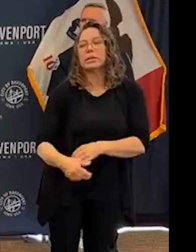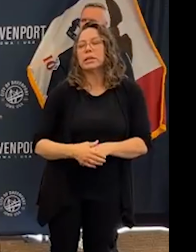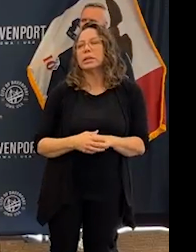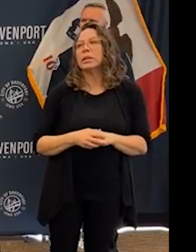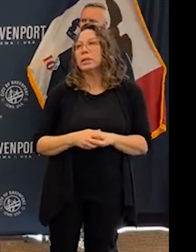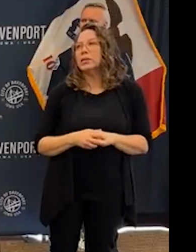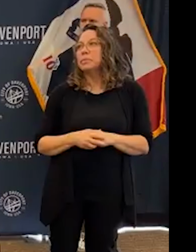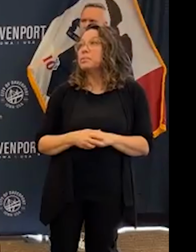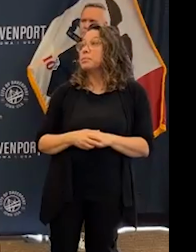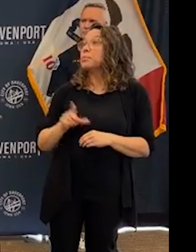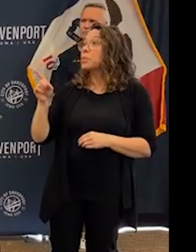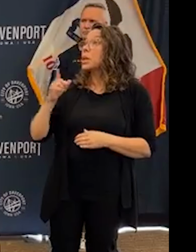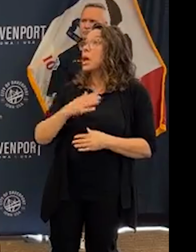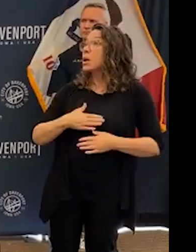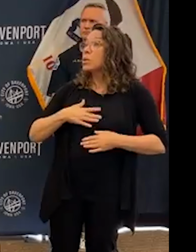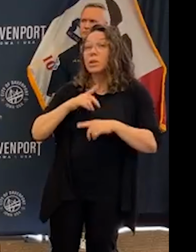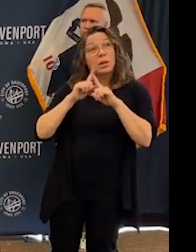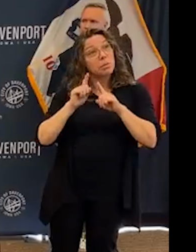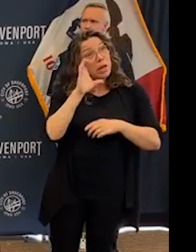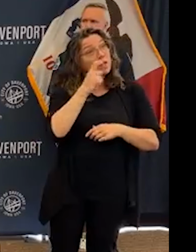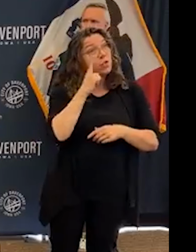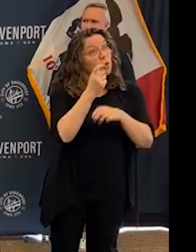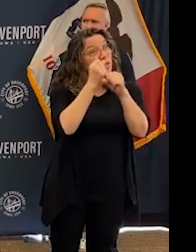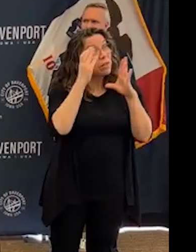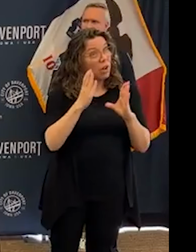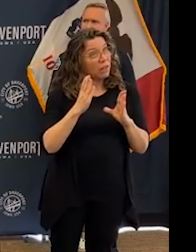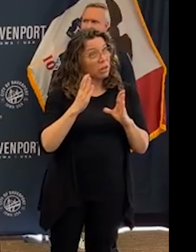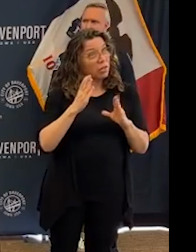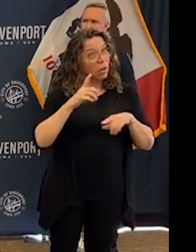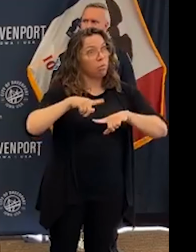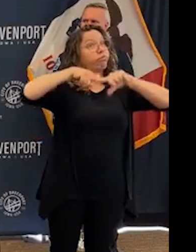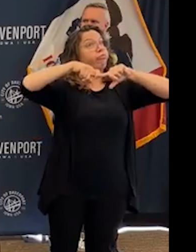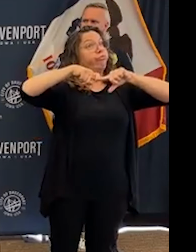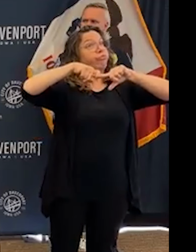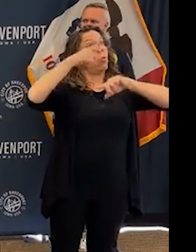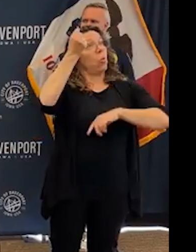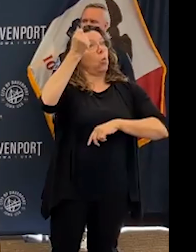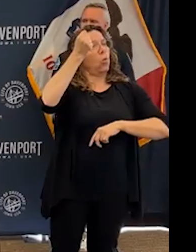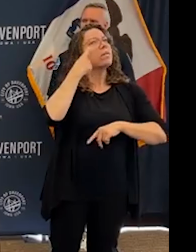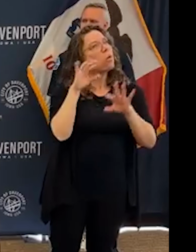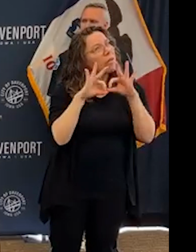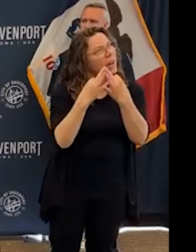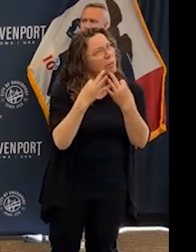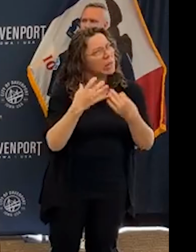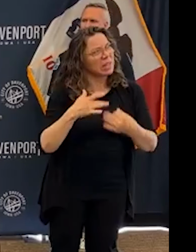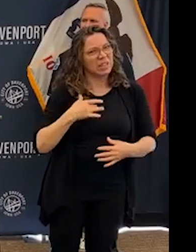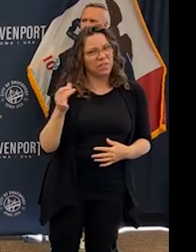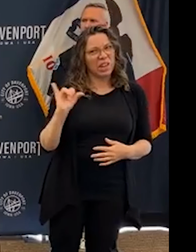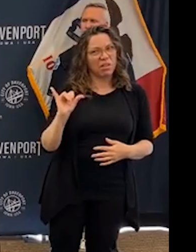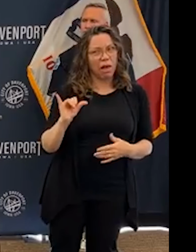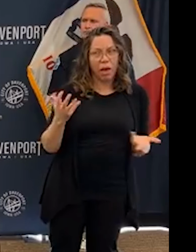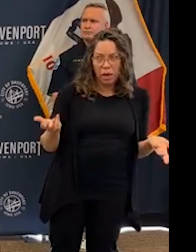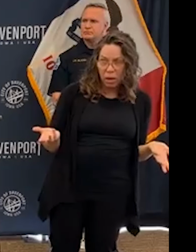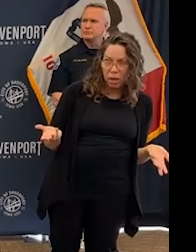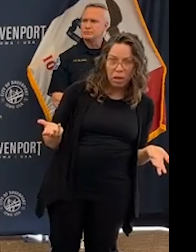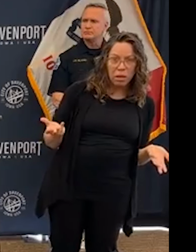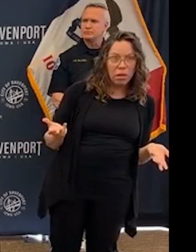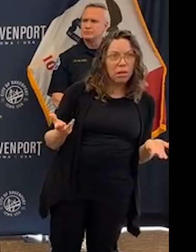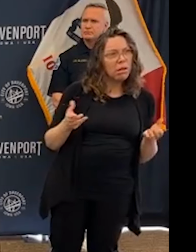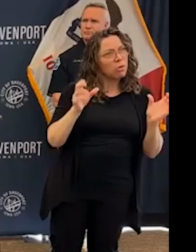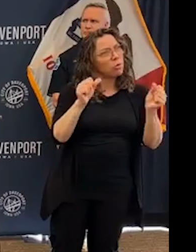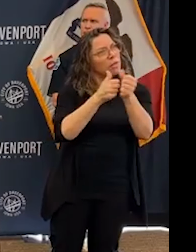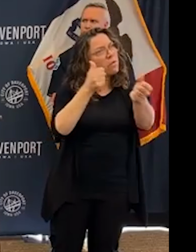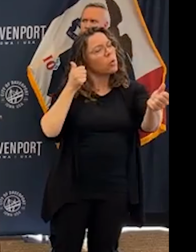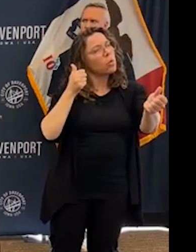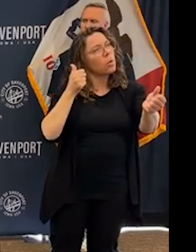We appreciate that context, but the search for survivors was called off. And so for families, it does feel like there was a lag period that was avoidable. Could